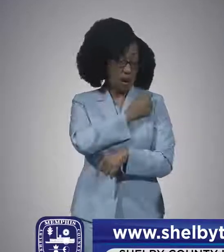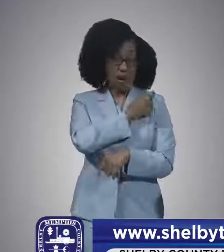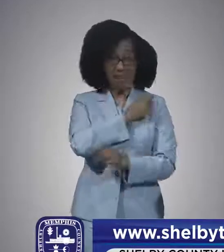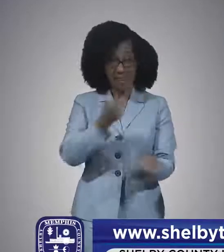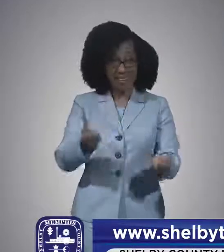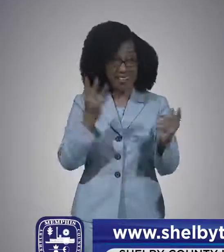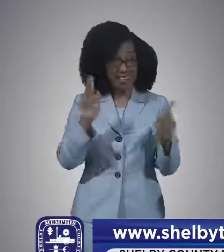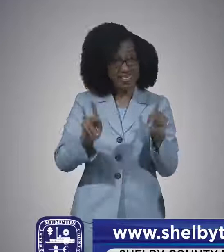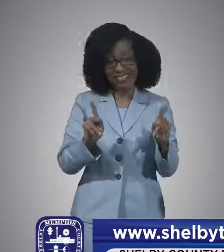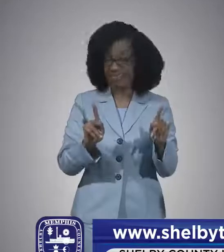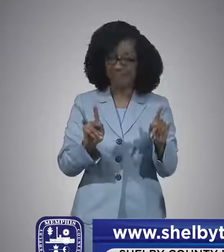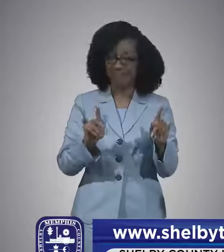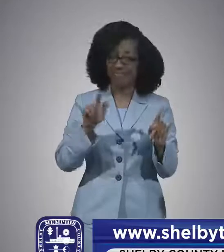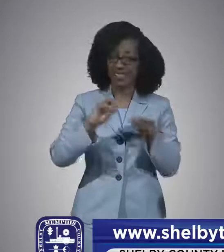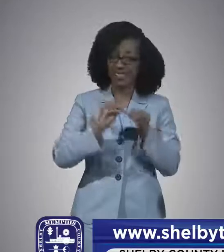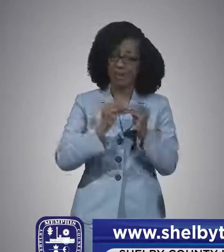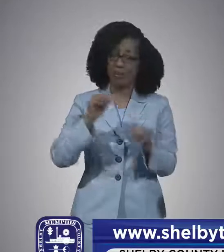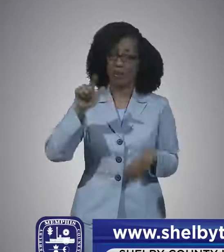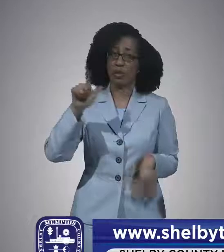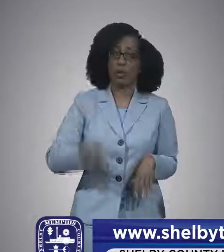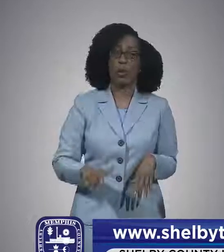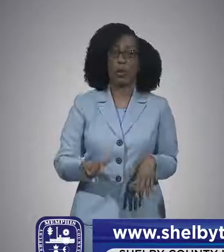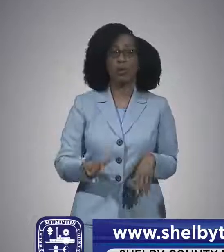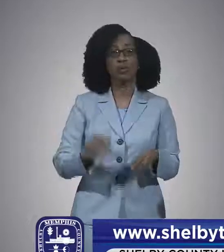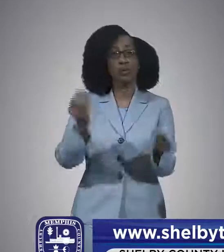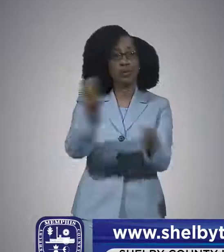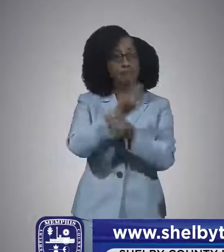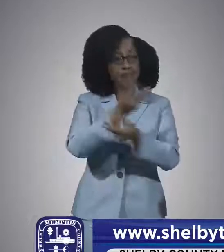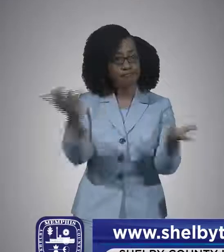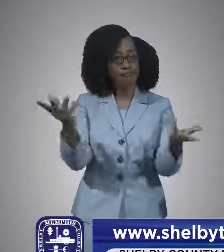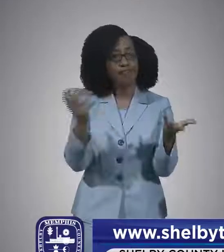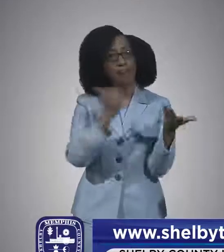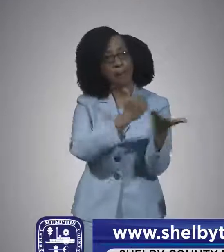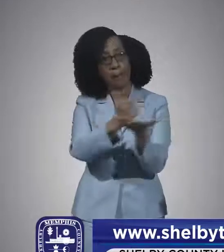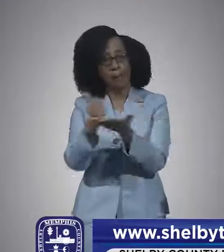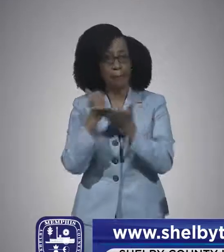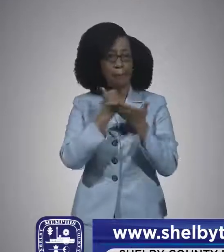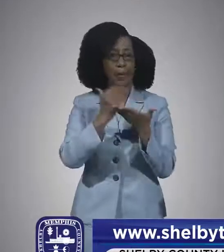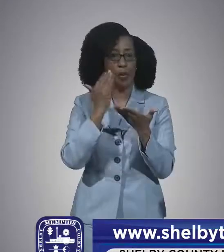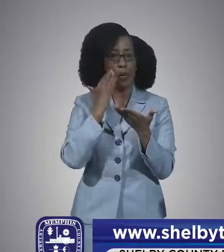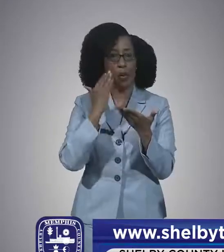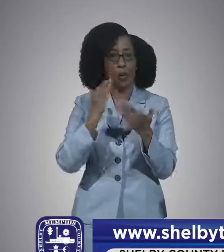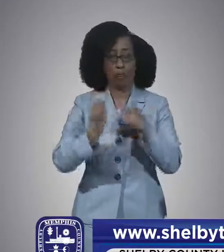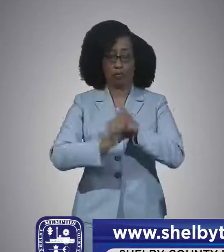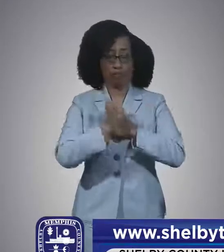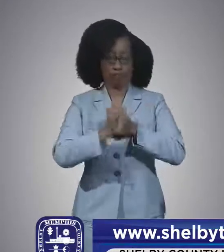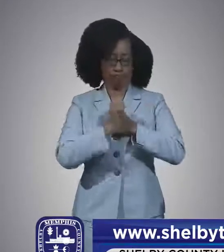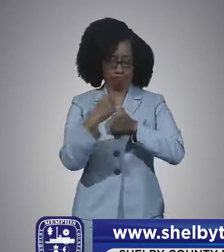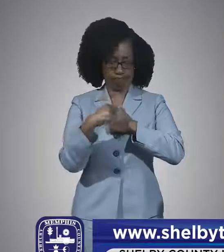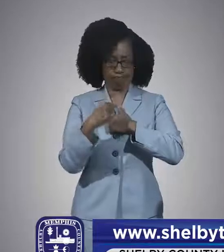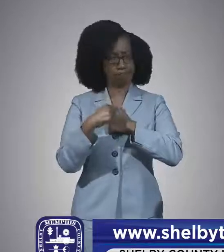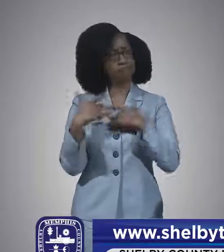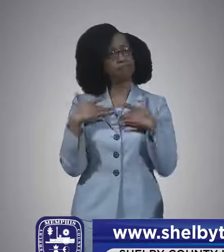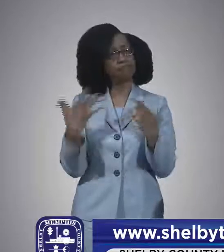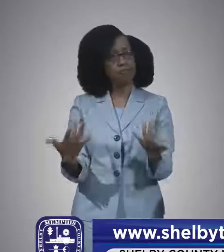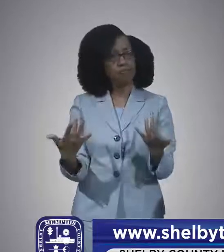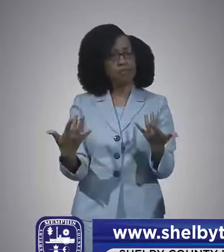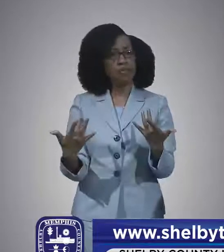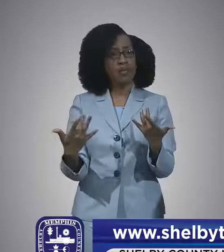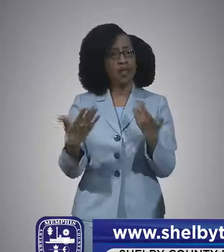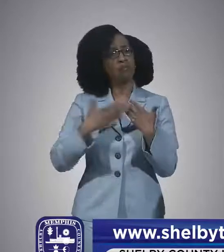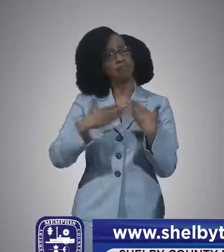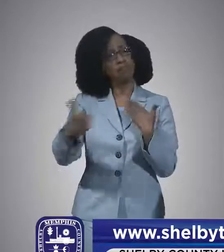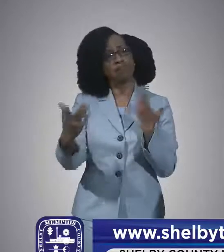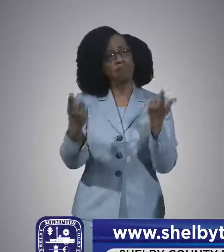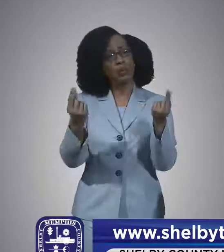things put together is what we're putting out to help people to understand what their level of risk is and how they do want to vote with